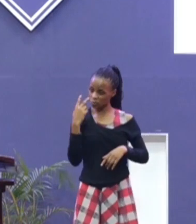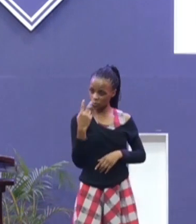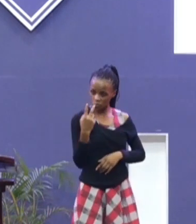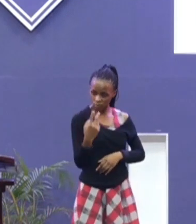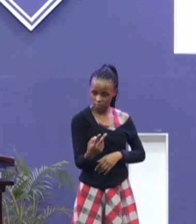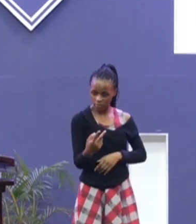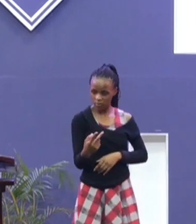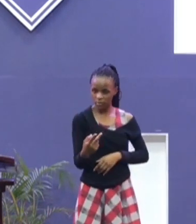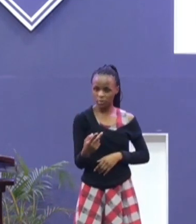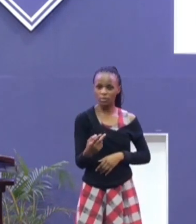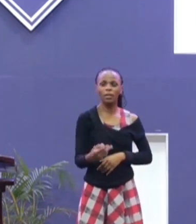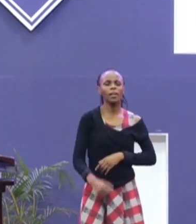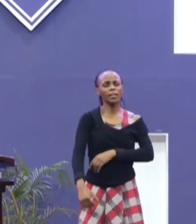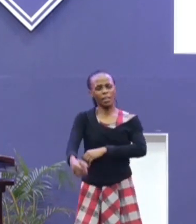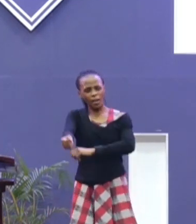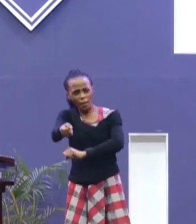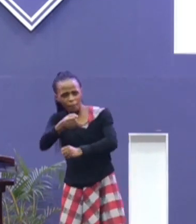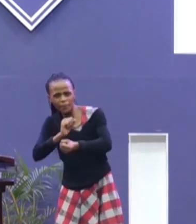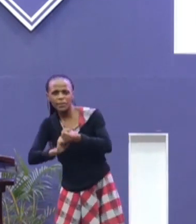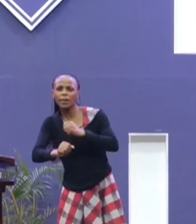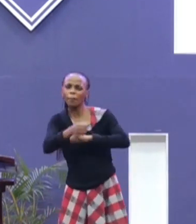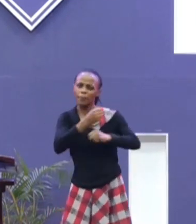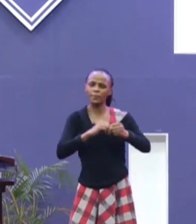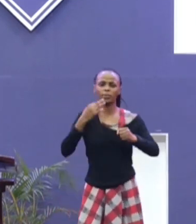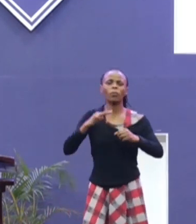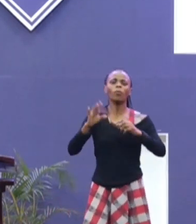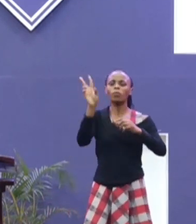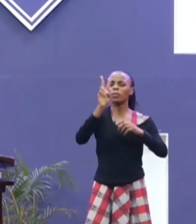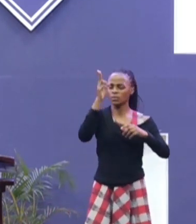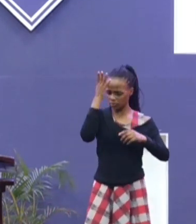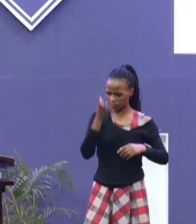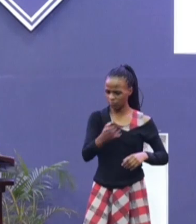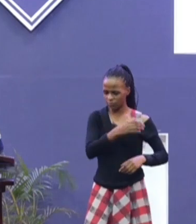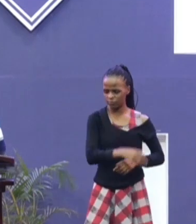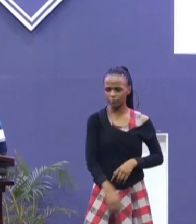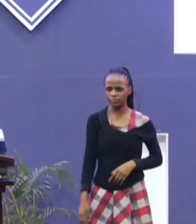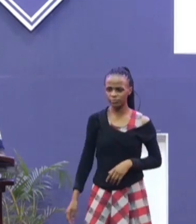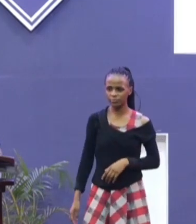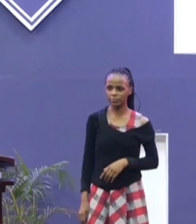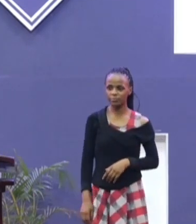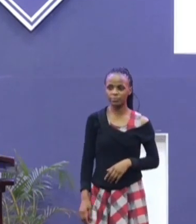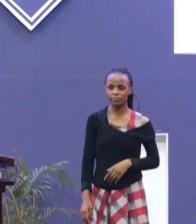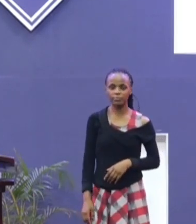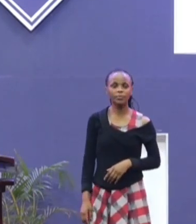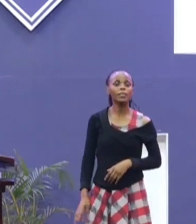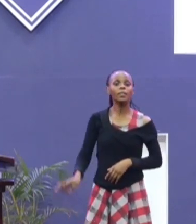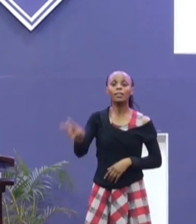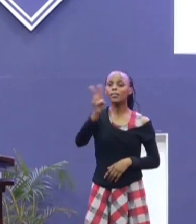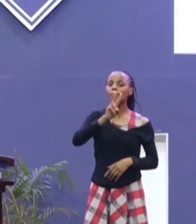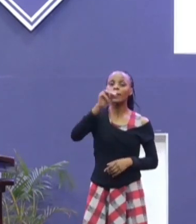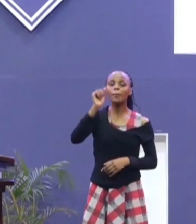the placability of the scriptures. Twagala kulaba ebyawandiikibwa bino nga tubitadde mu nkola. The scriptures must